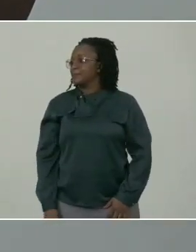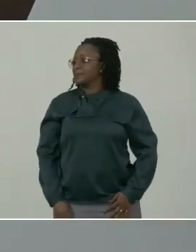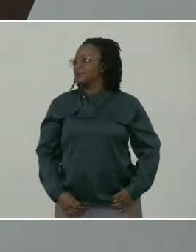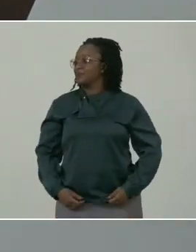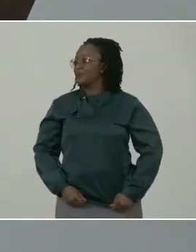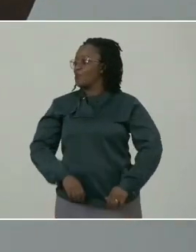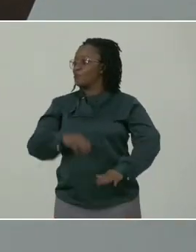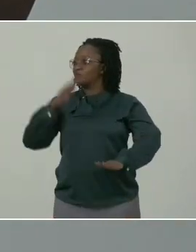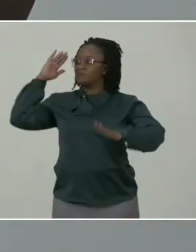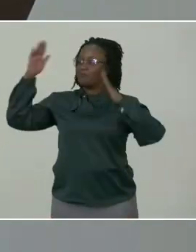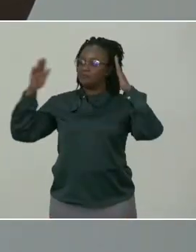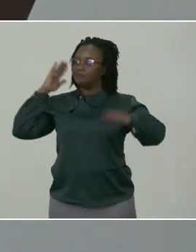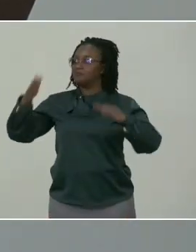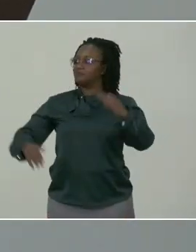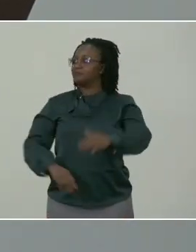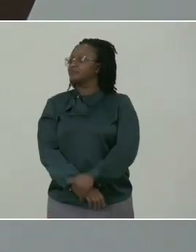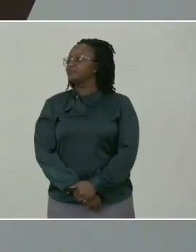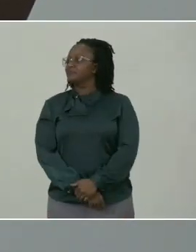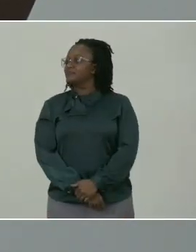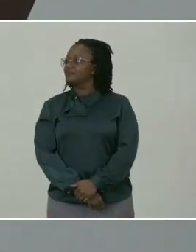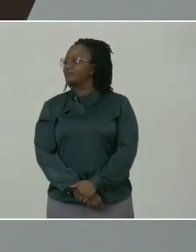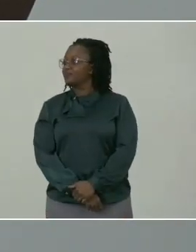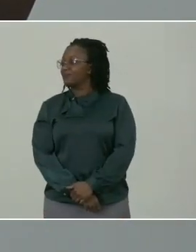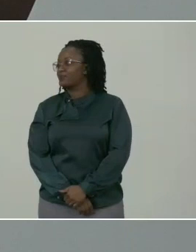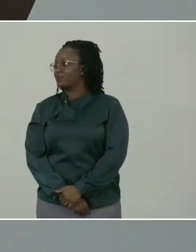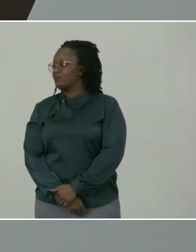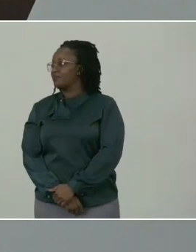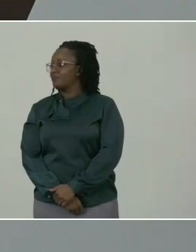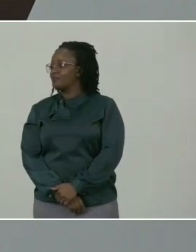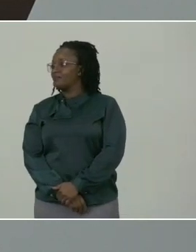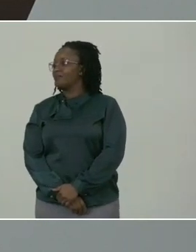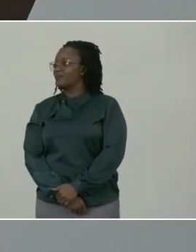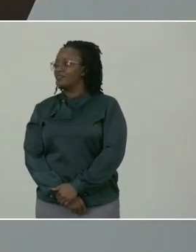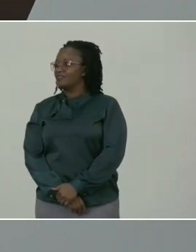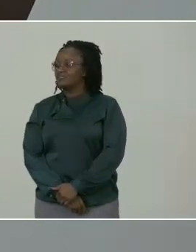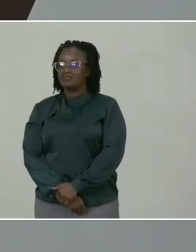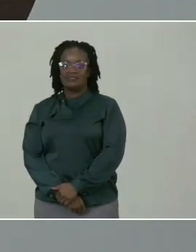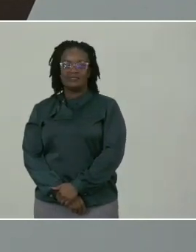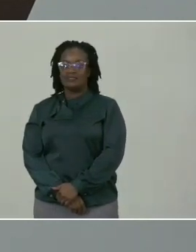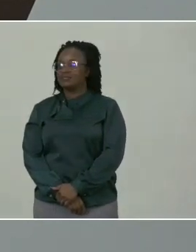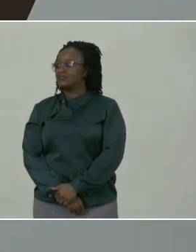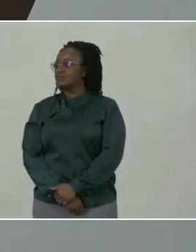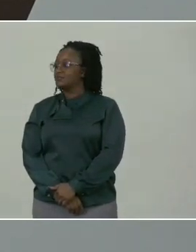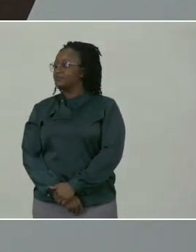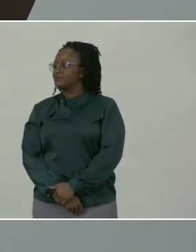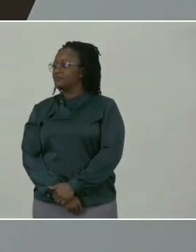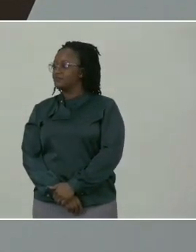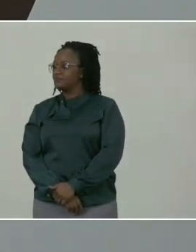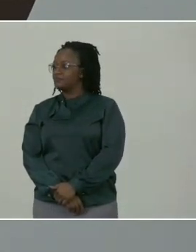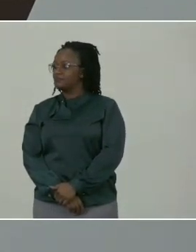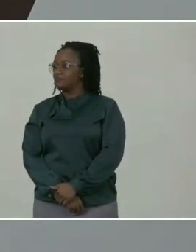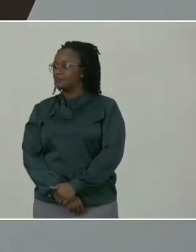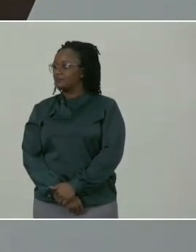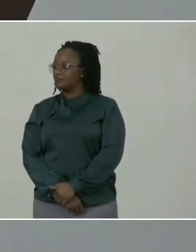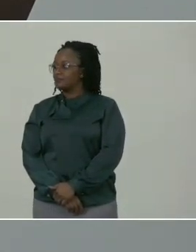Greetings to everyone. Hello, hello. So my name is Eric Amadi, and that's my sign name. I